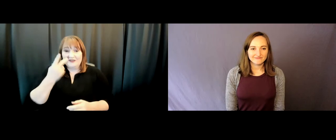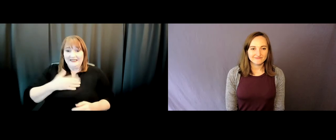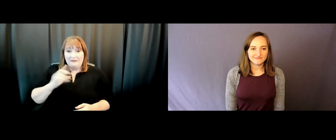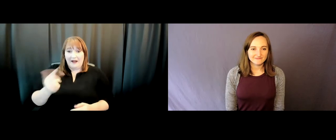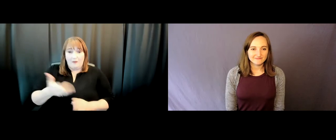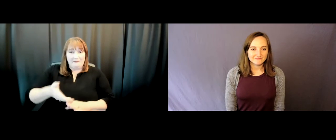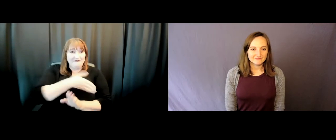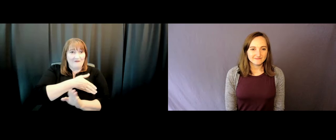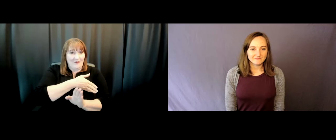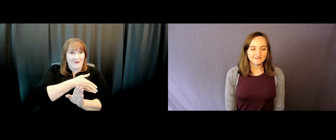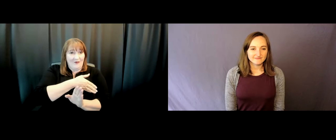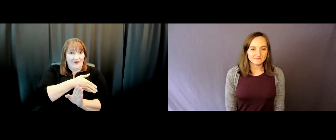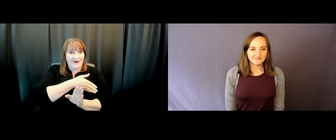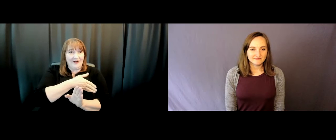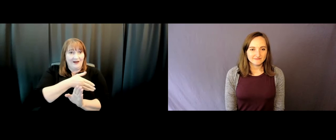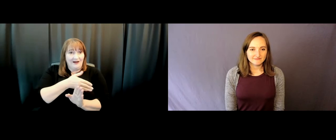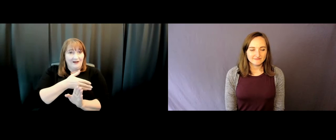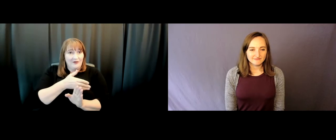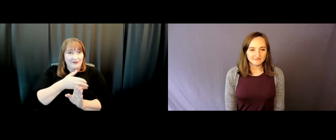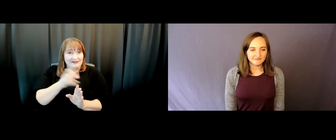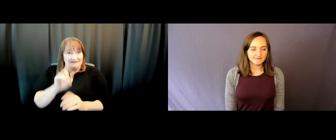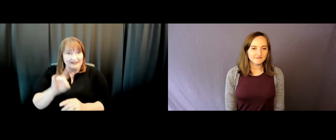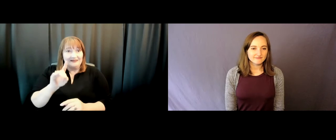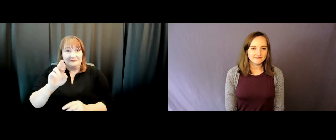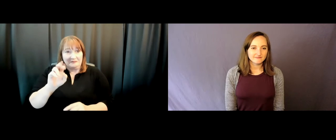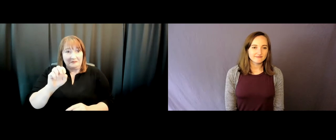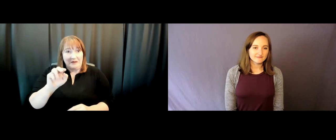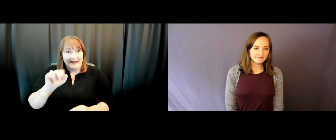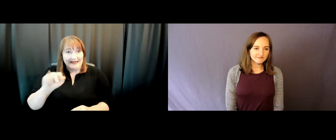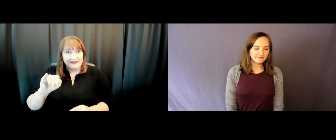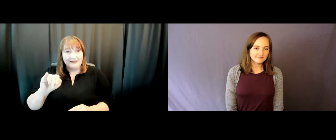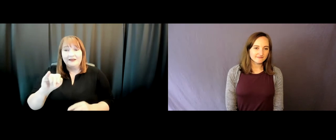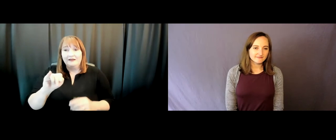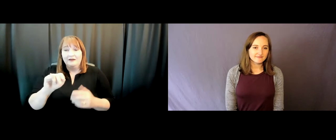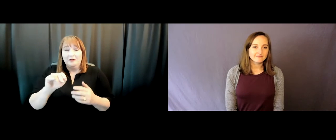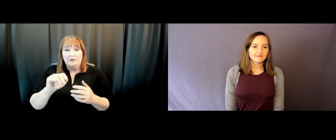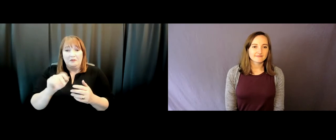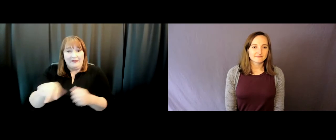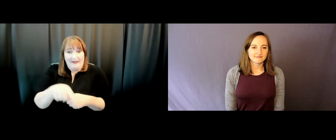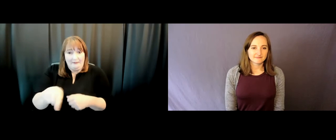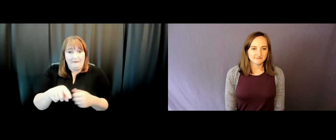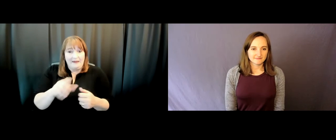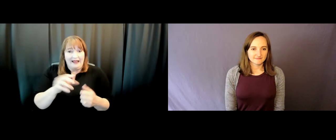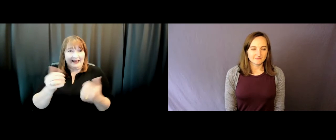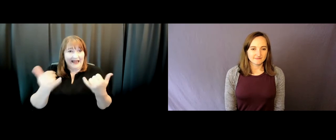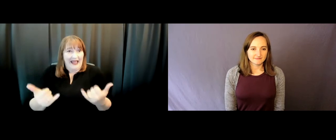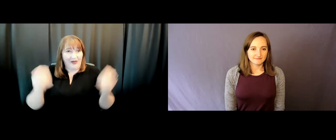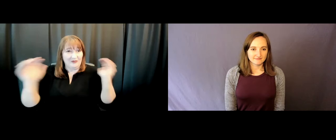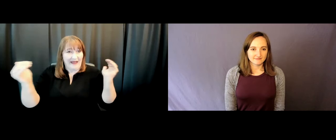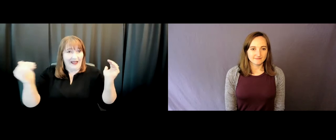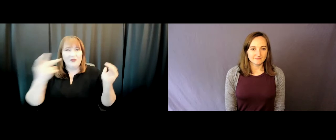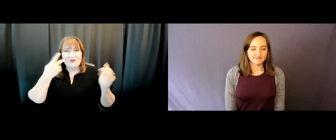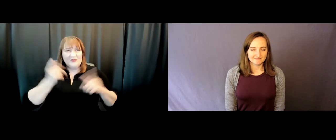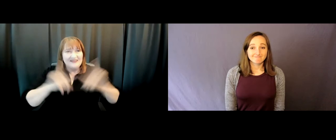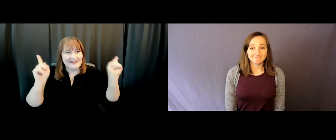before I had Reiki and before we tried with them, and versus now, it's completely different. I